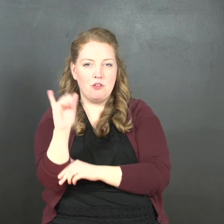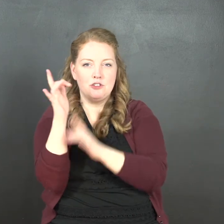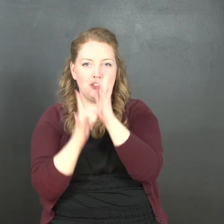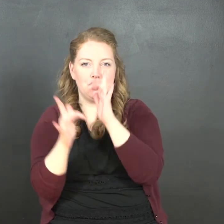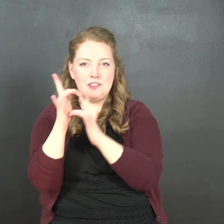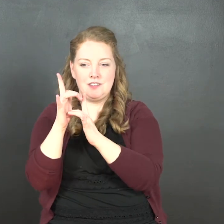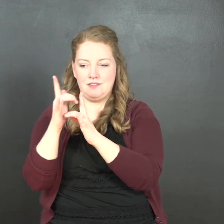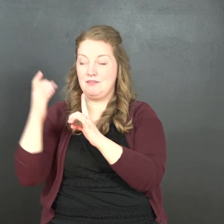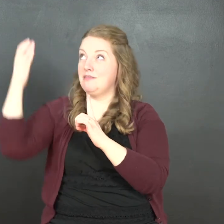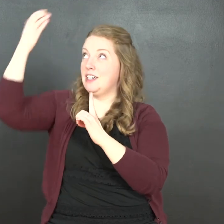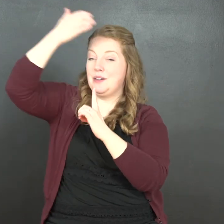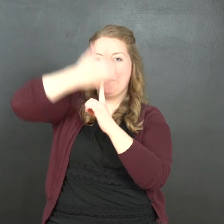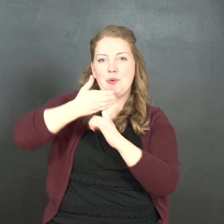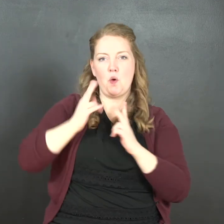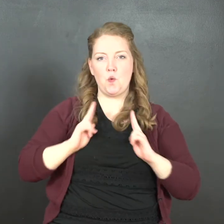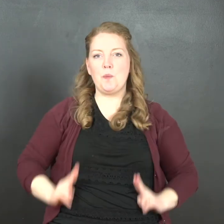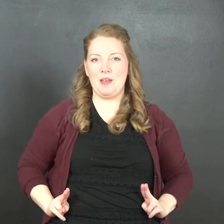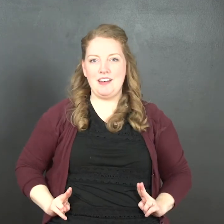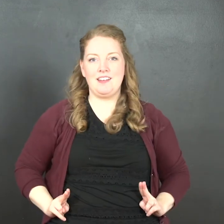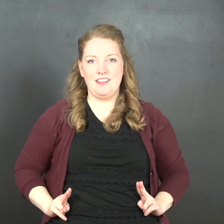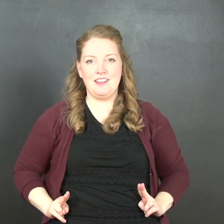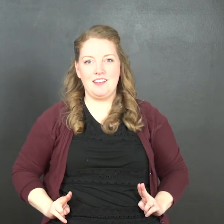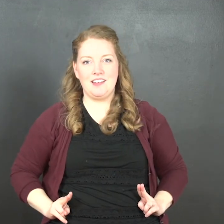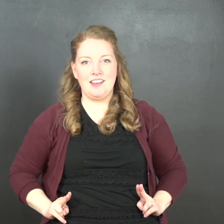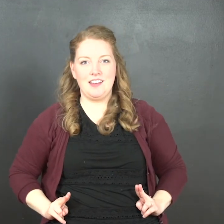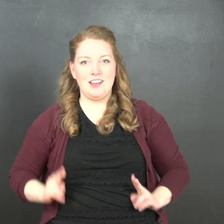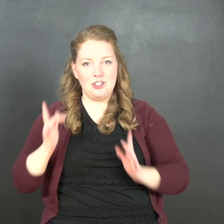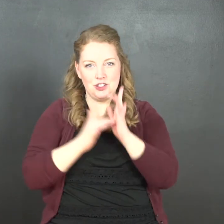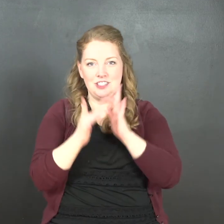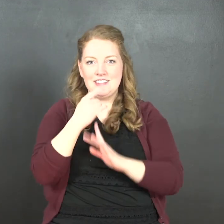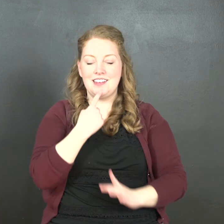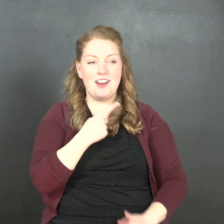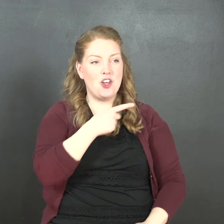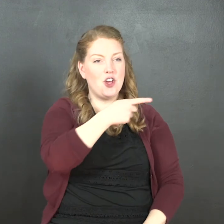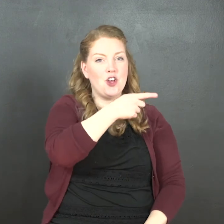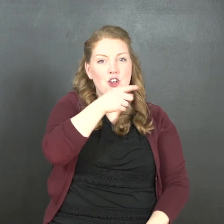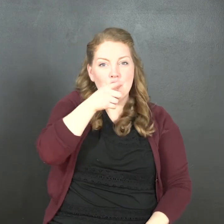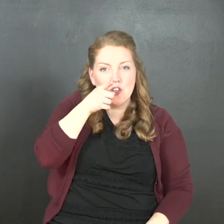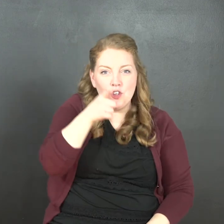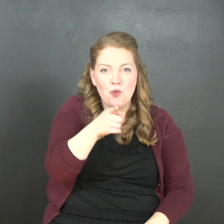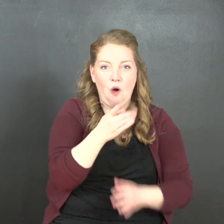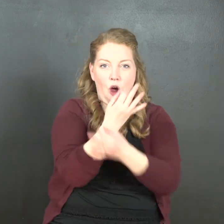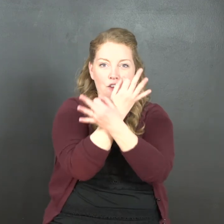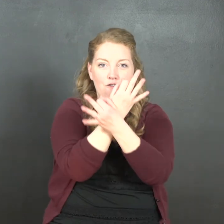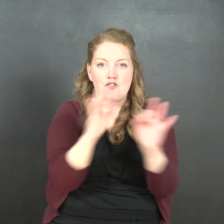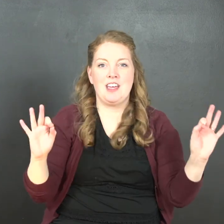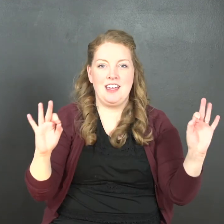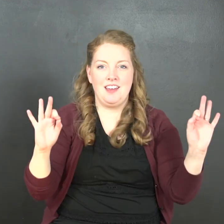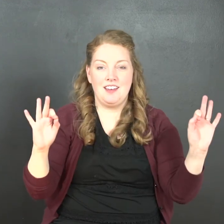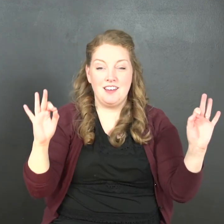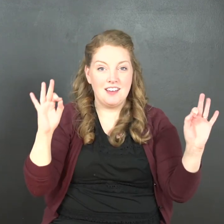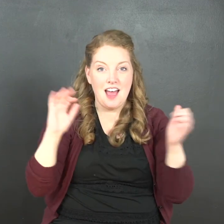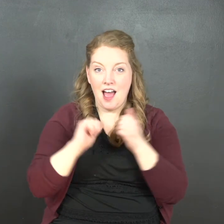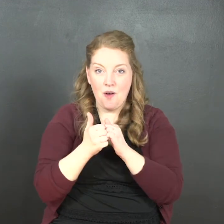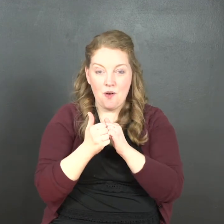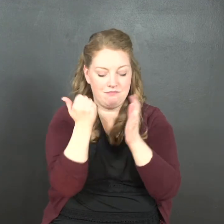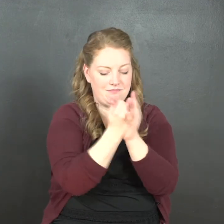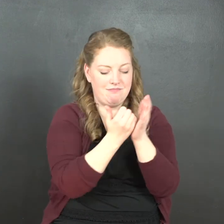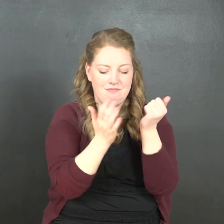had never come, what a different story we would be telling today. And if Jesus had never risen from the